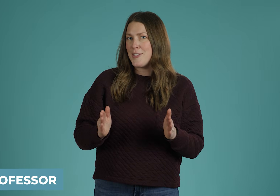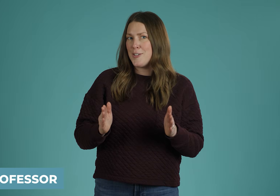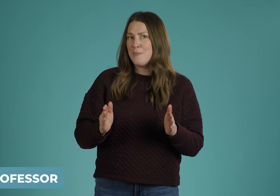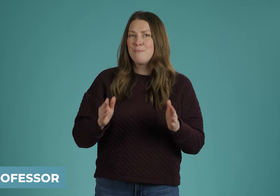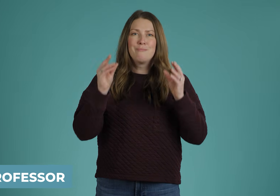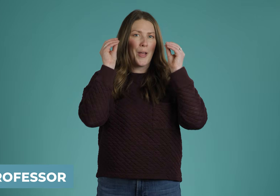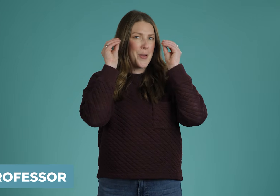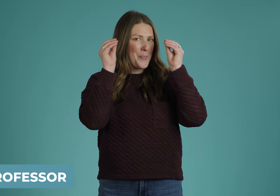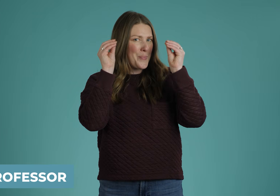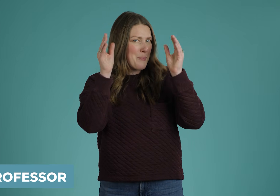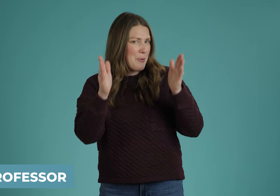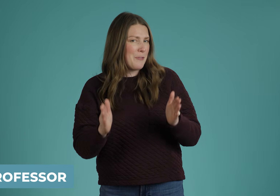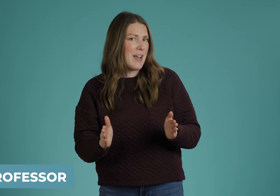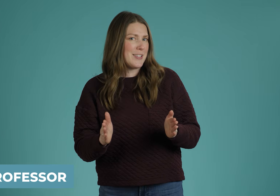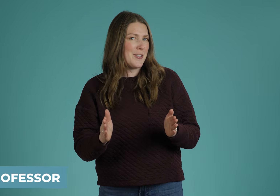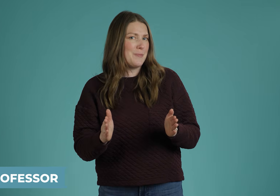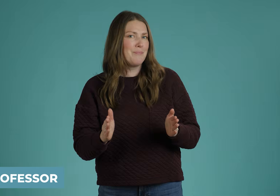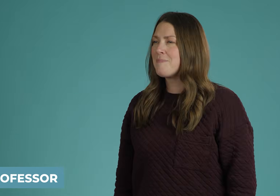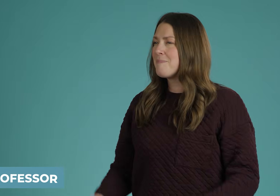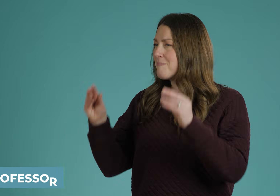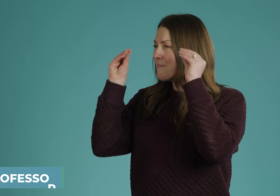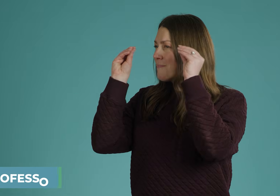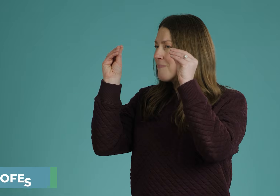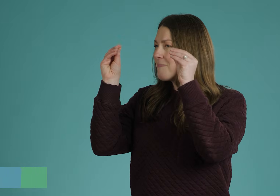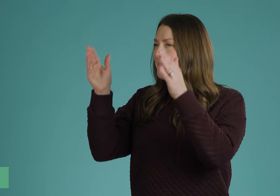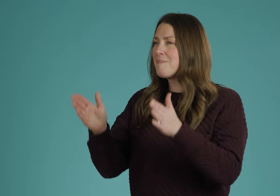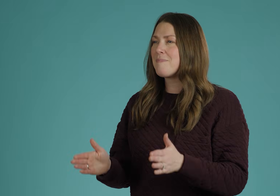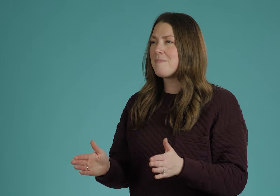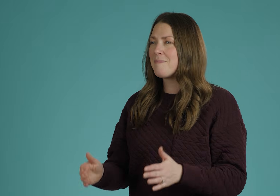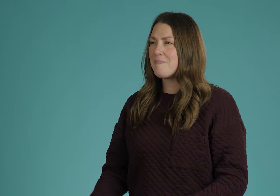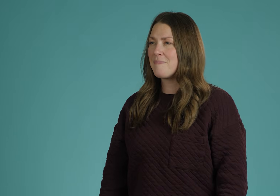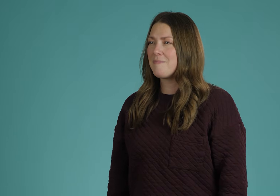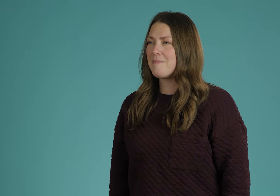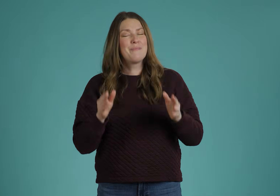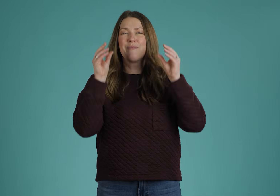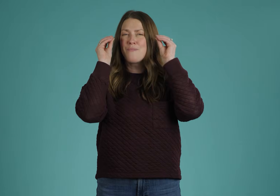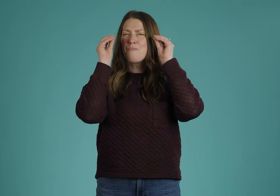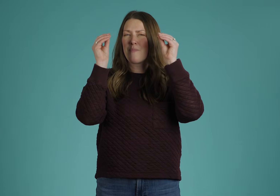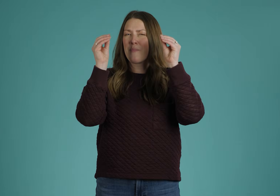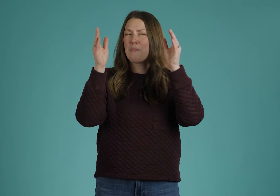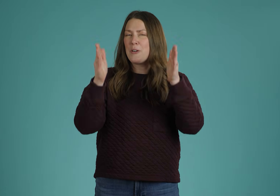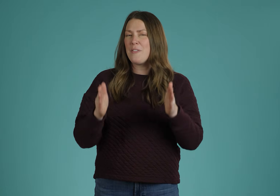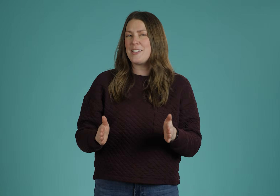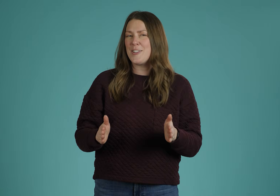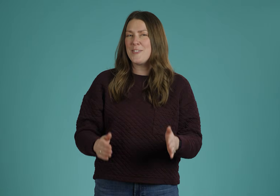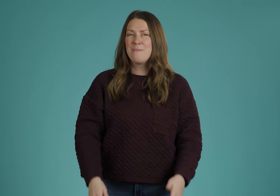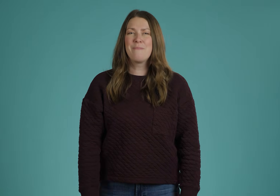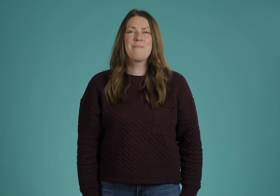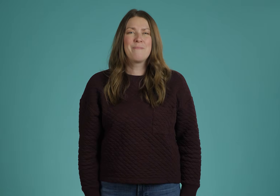Professor. Professor. It's the sign teacher. Professor.